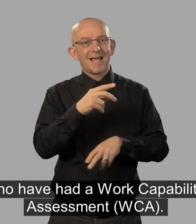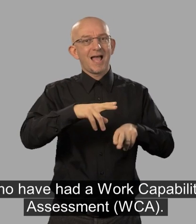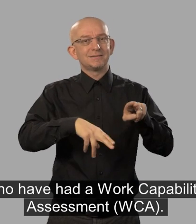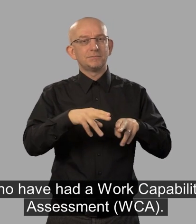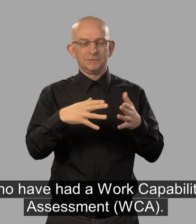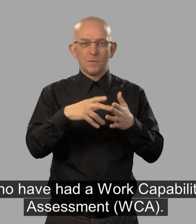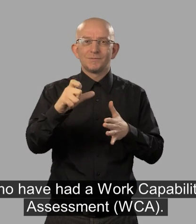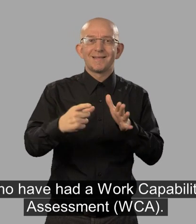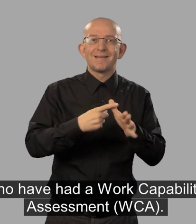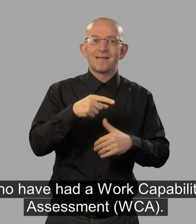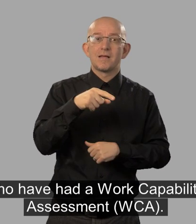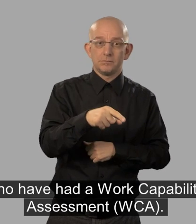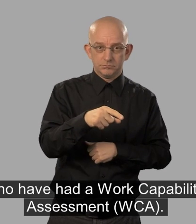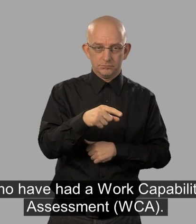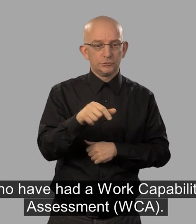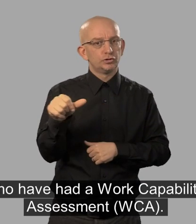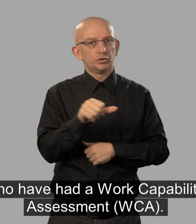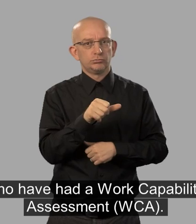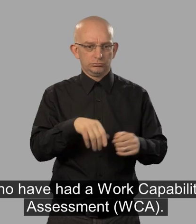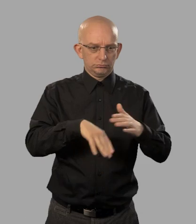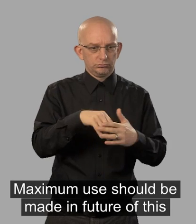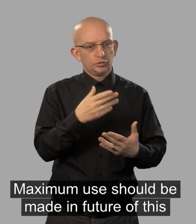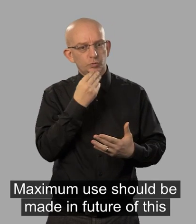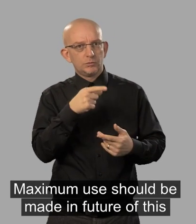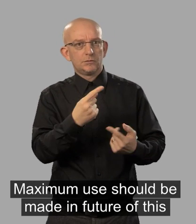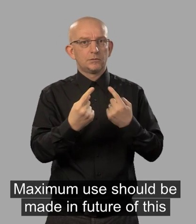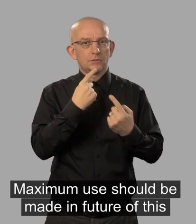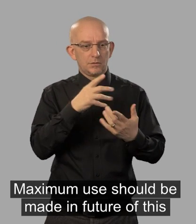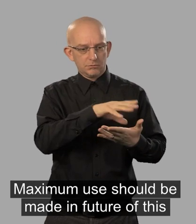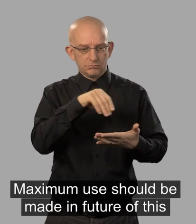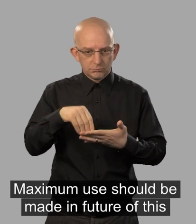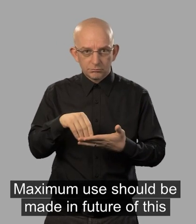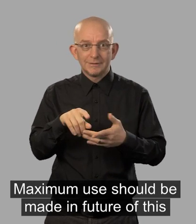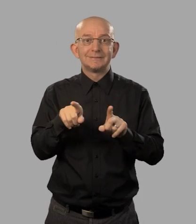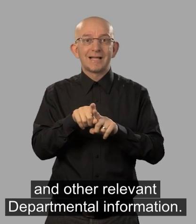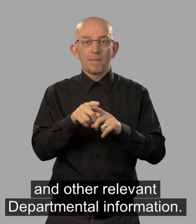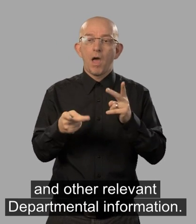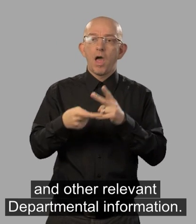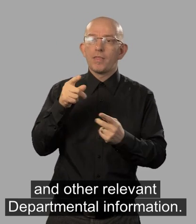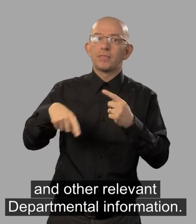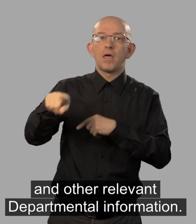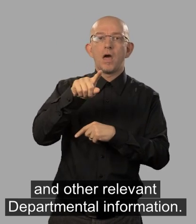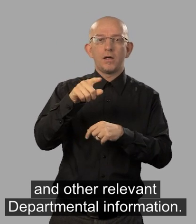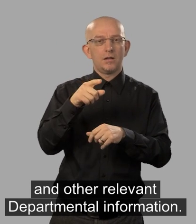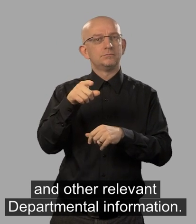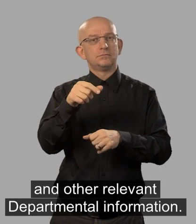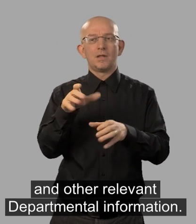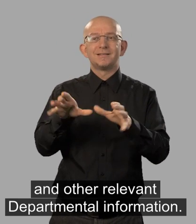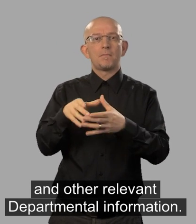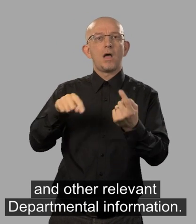capability assessment, a WCA. Maximum use should be made in future of this and